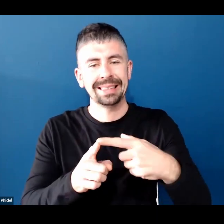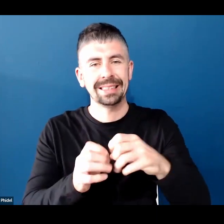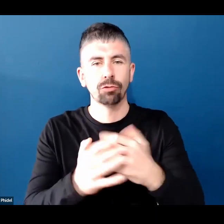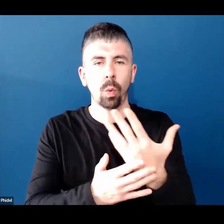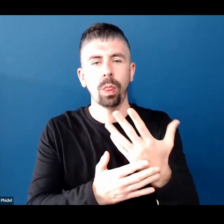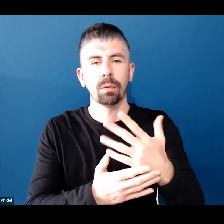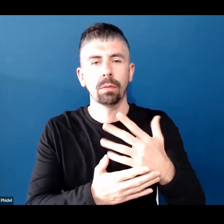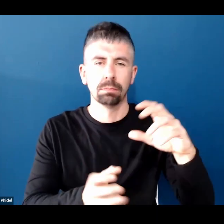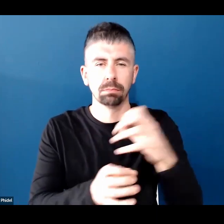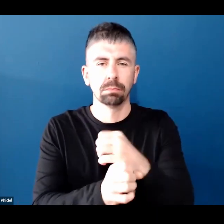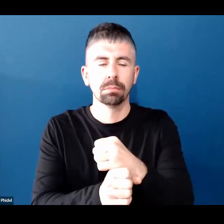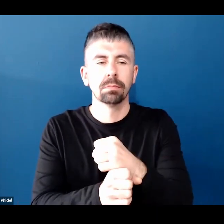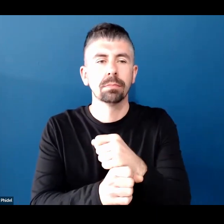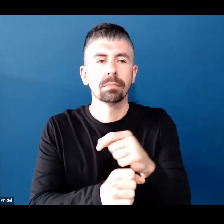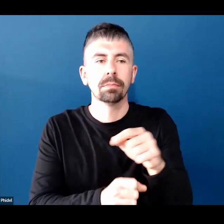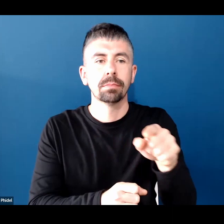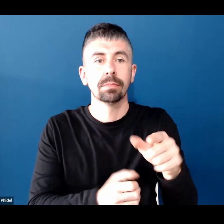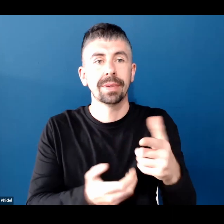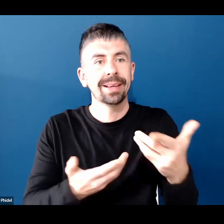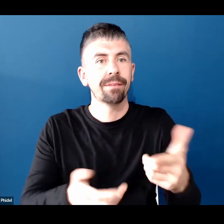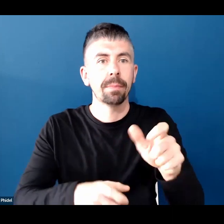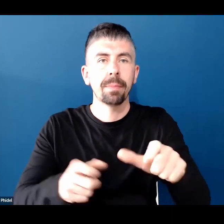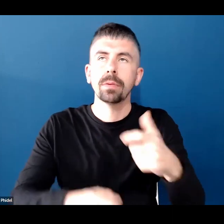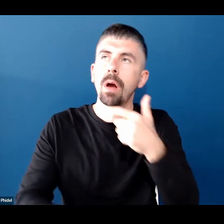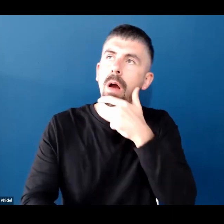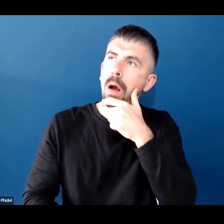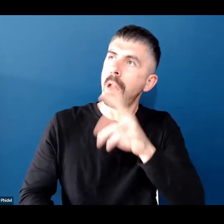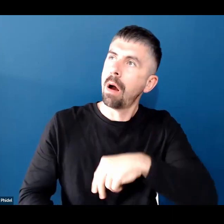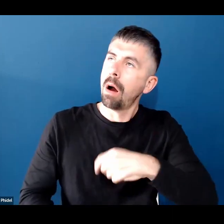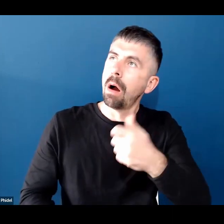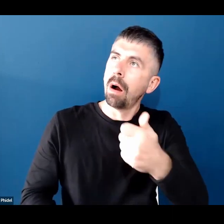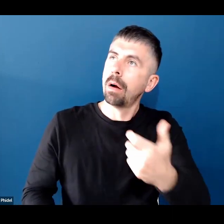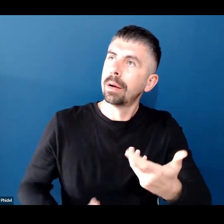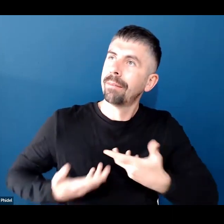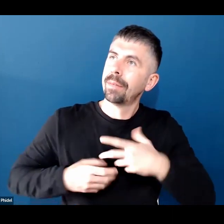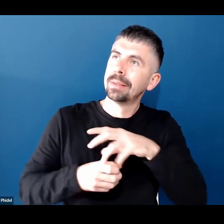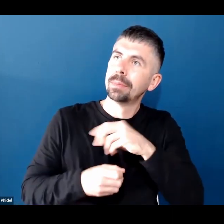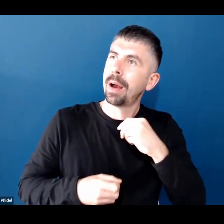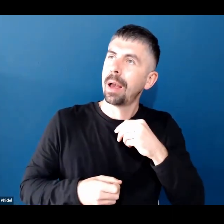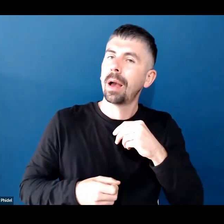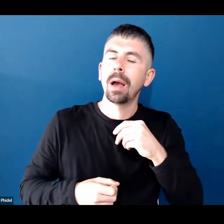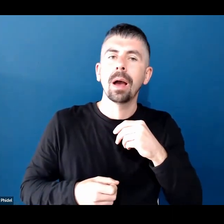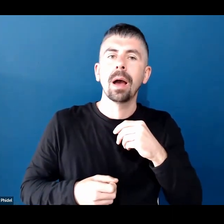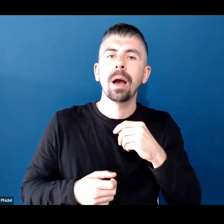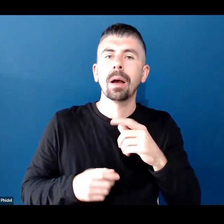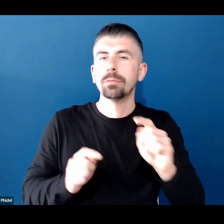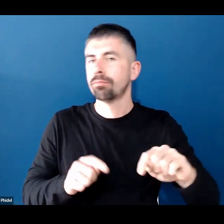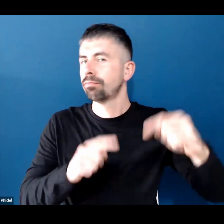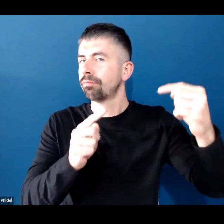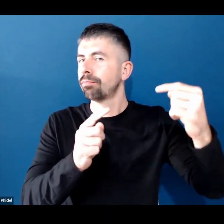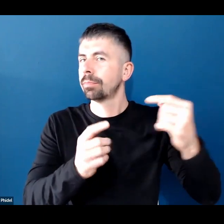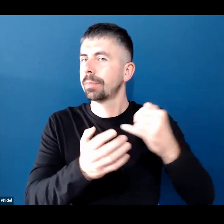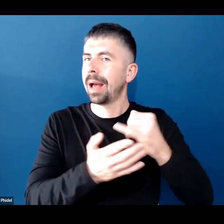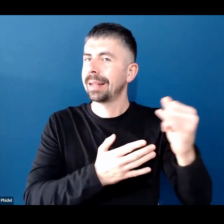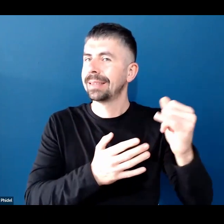and energy, and it inspires a bunch of people to kind of take on this anti-capitalist and the like